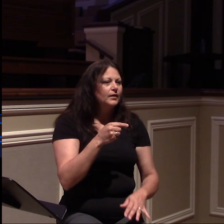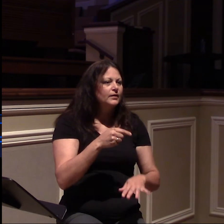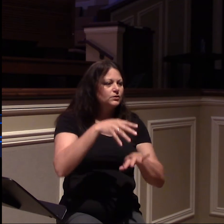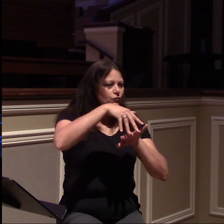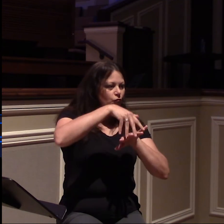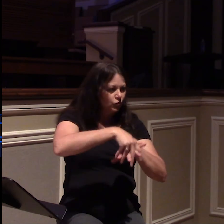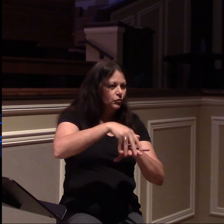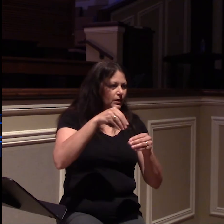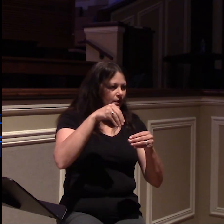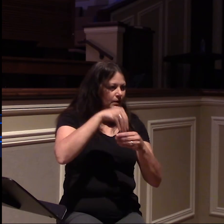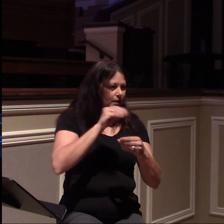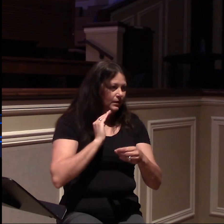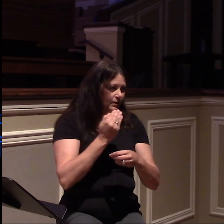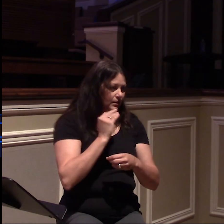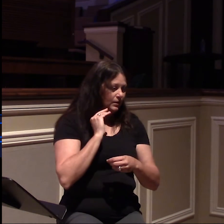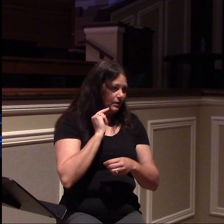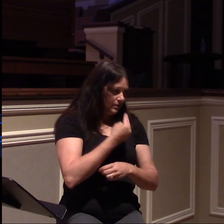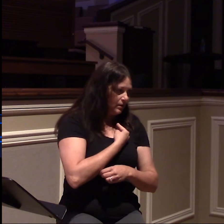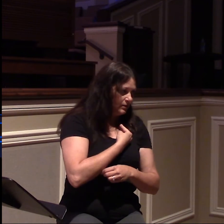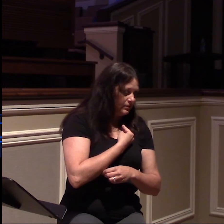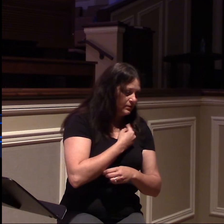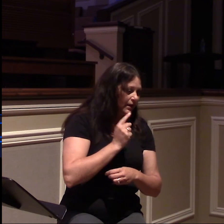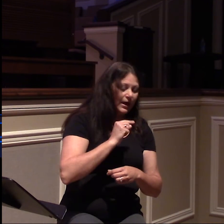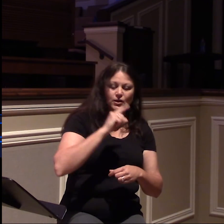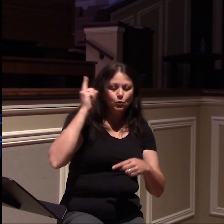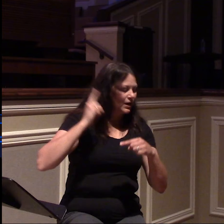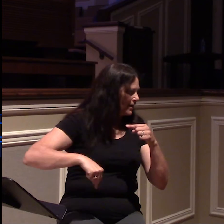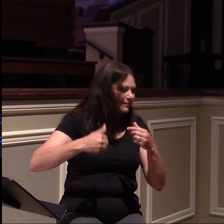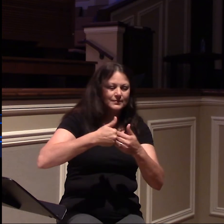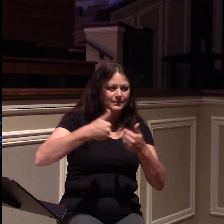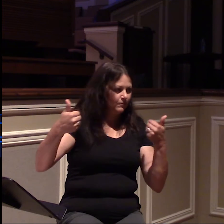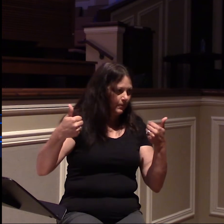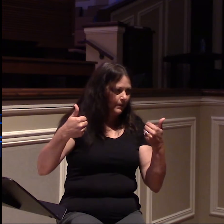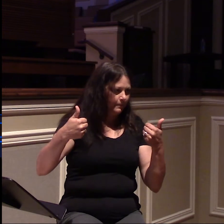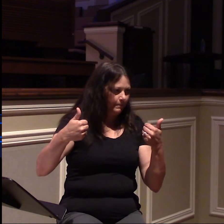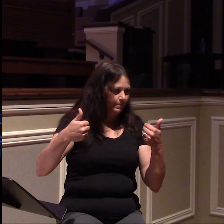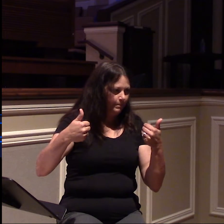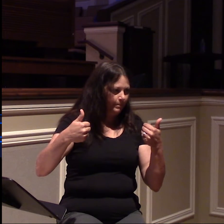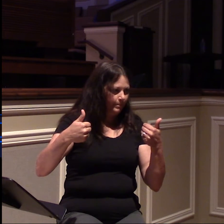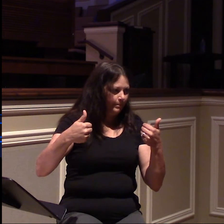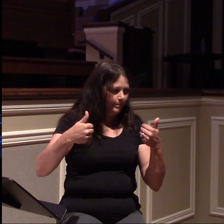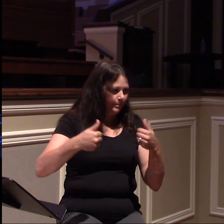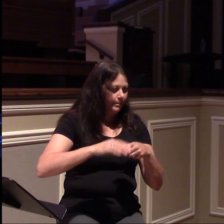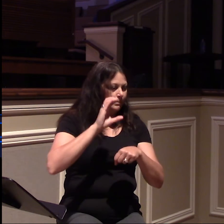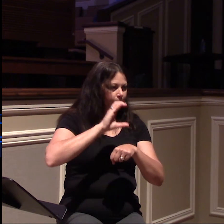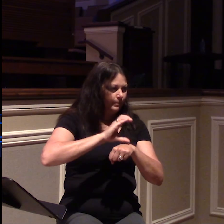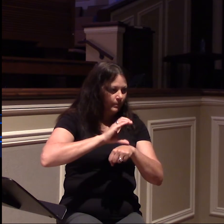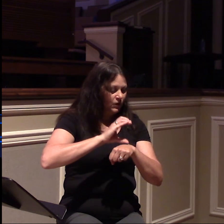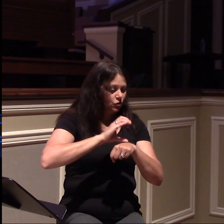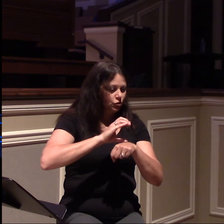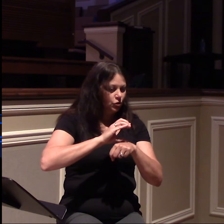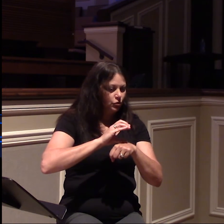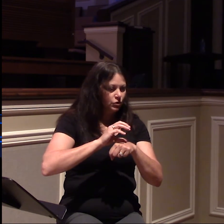separated. They're wired together for our good and God's glory. The church is wired to the givenness of family.